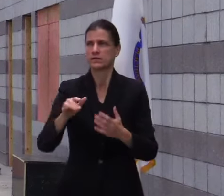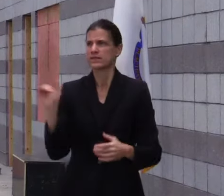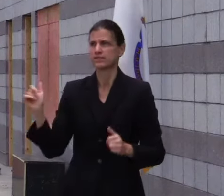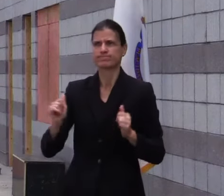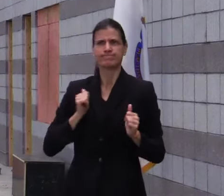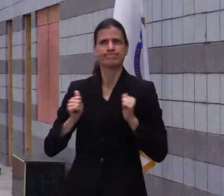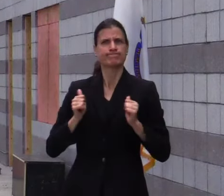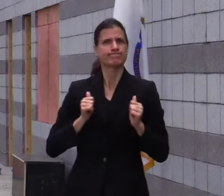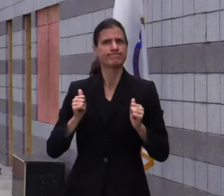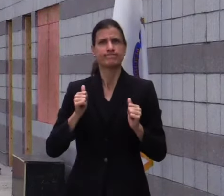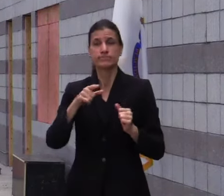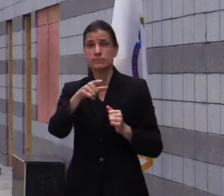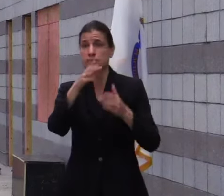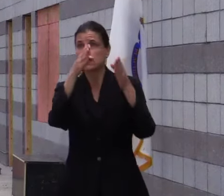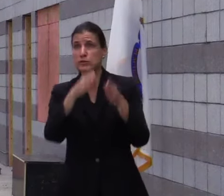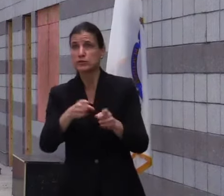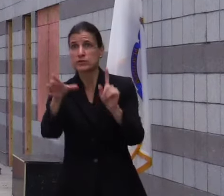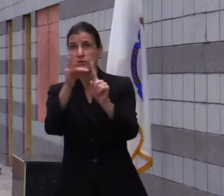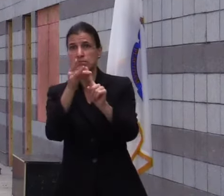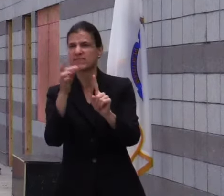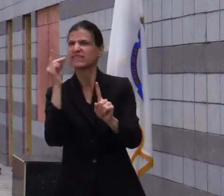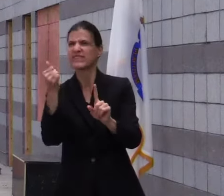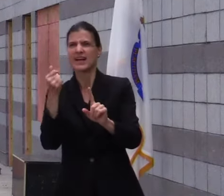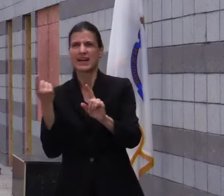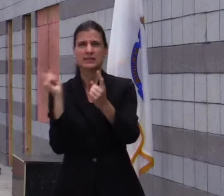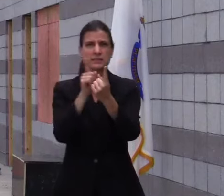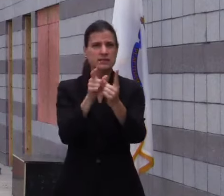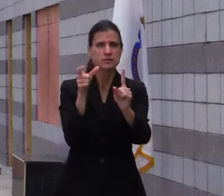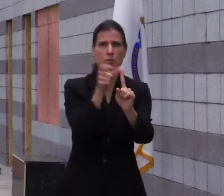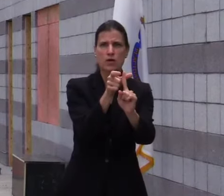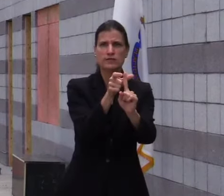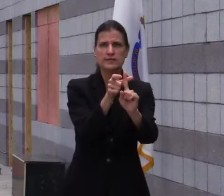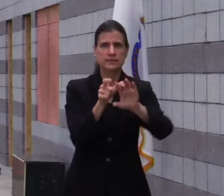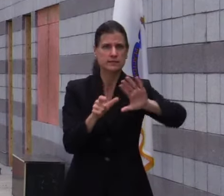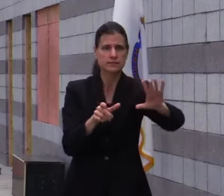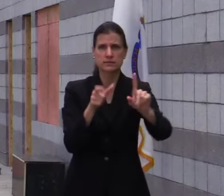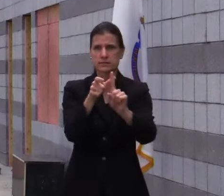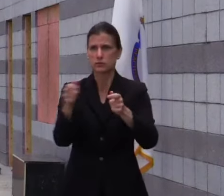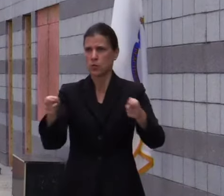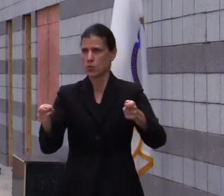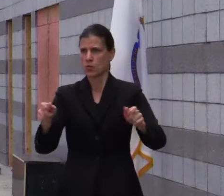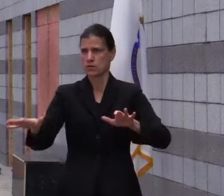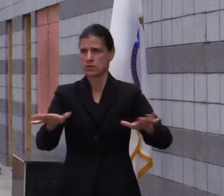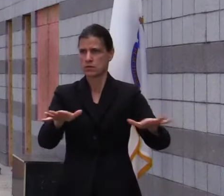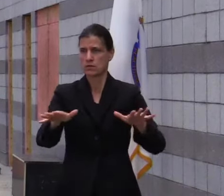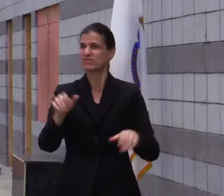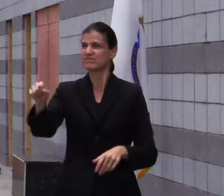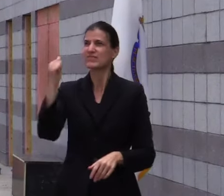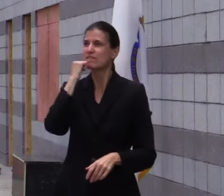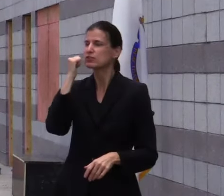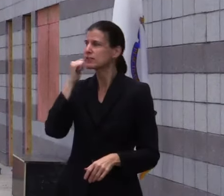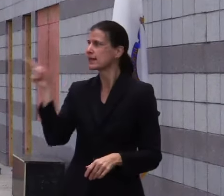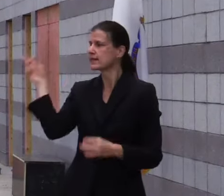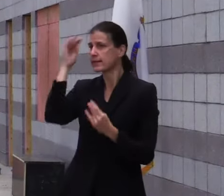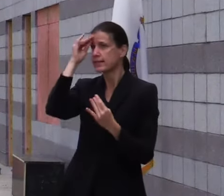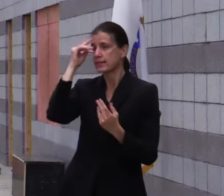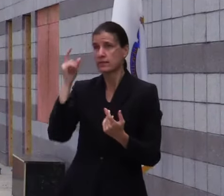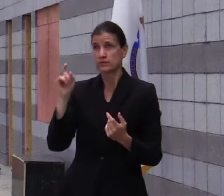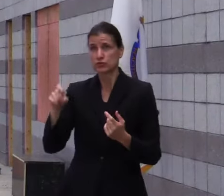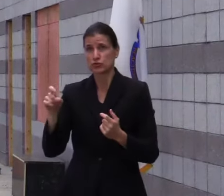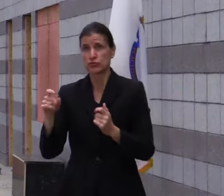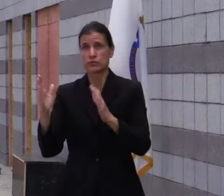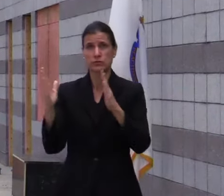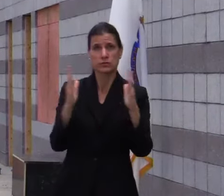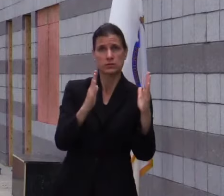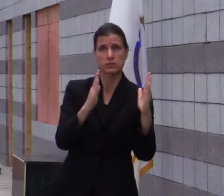rethink the decisions we made about reopening every time we look at data. And by the way, every time we talk to our colleagues in other states, too. I wanted to ask